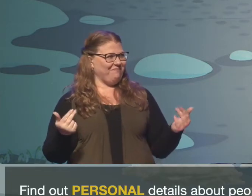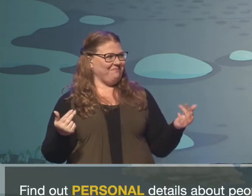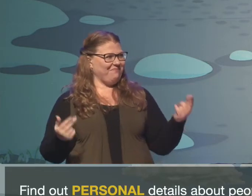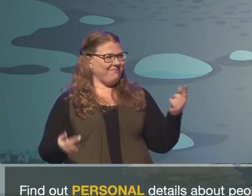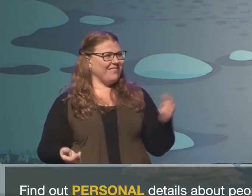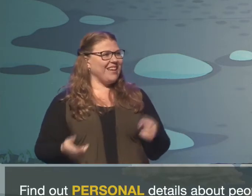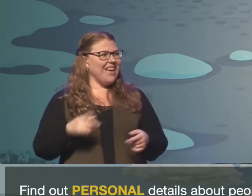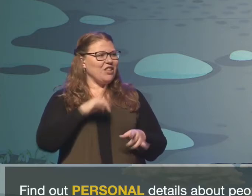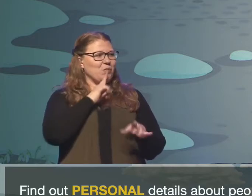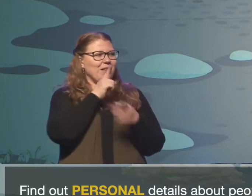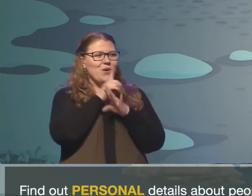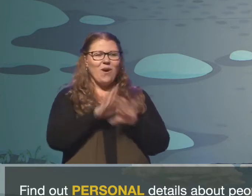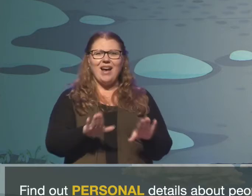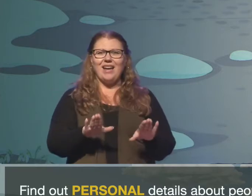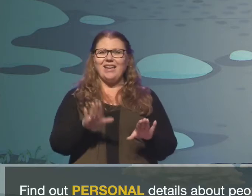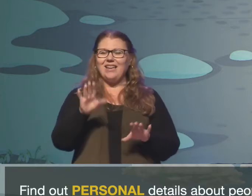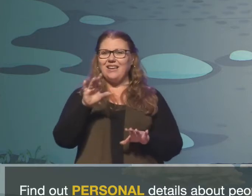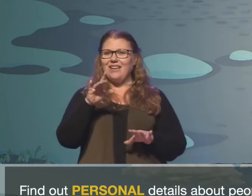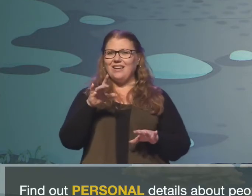And she's very quiet, and